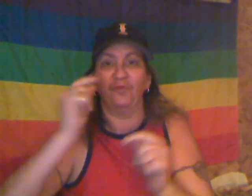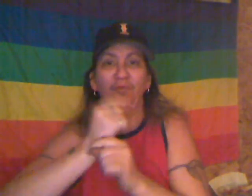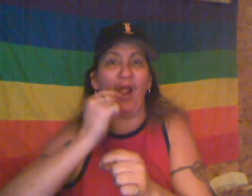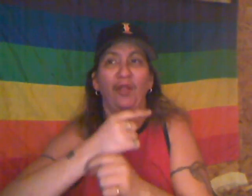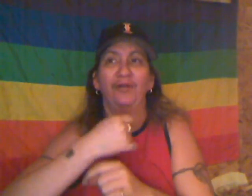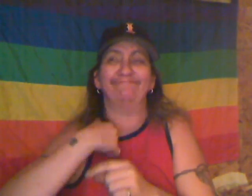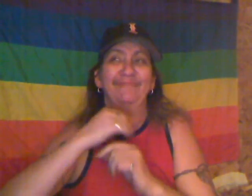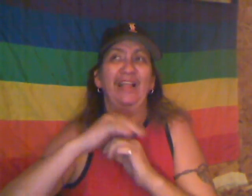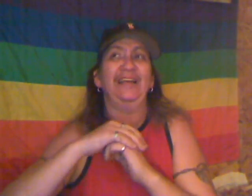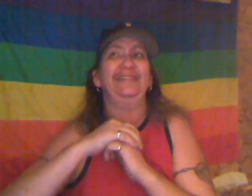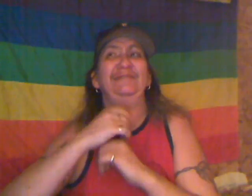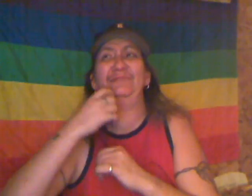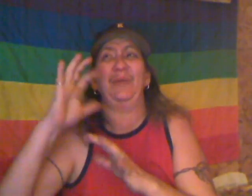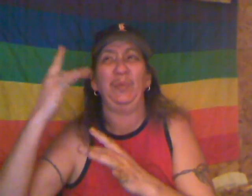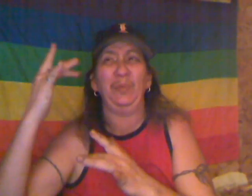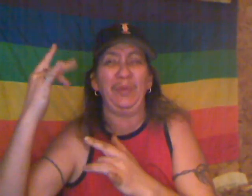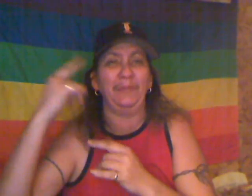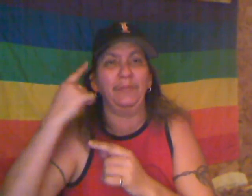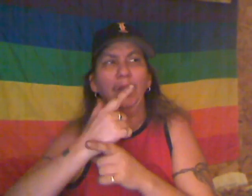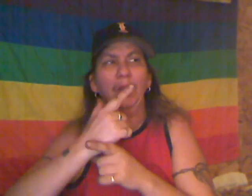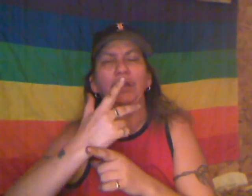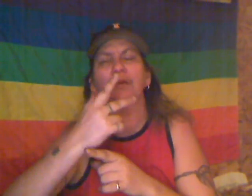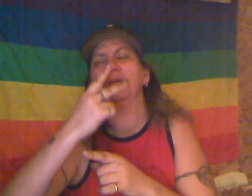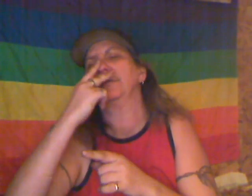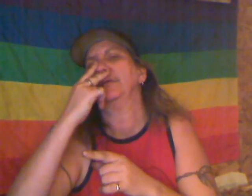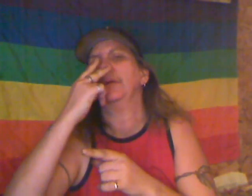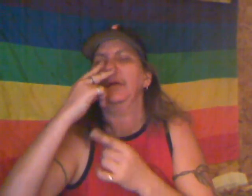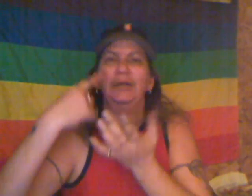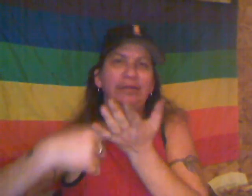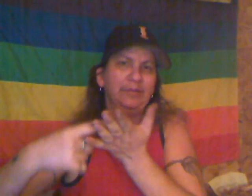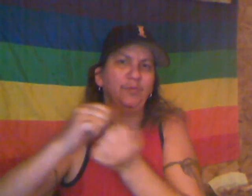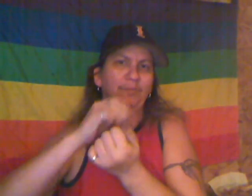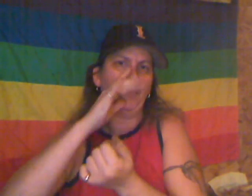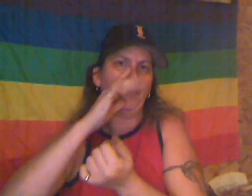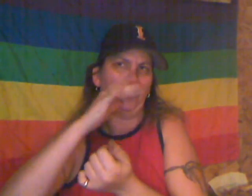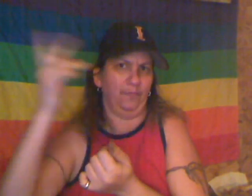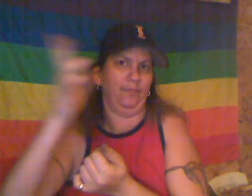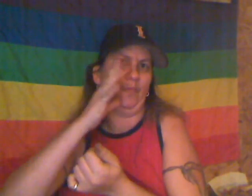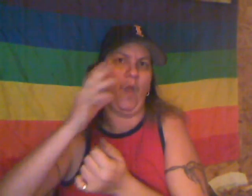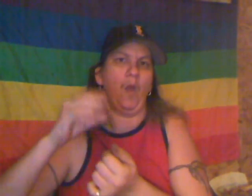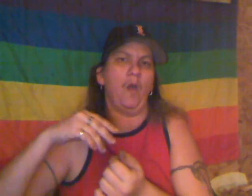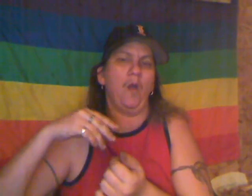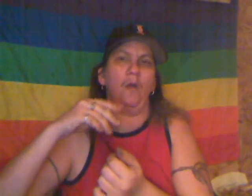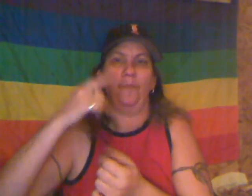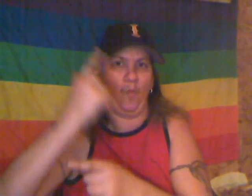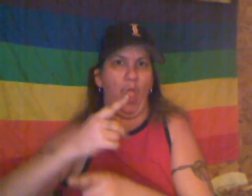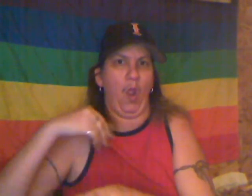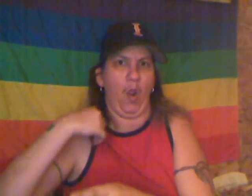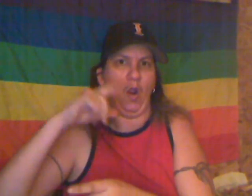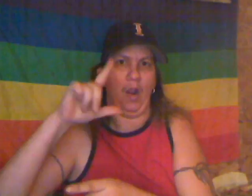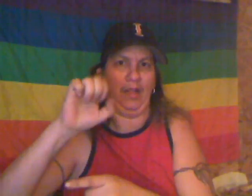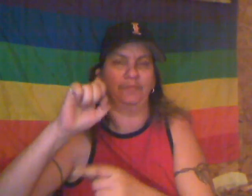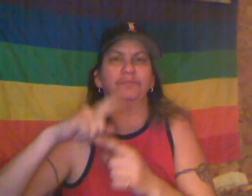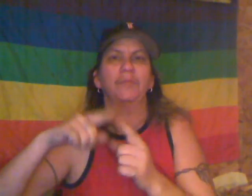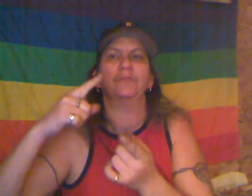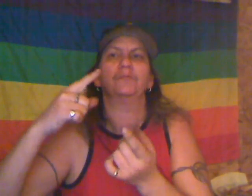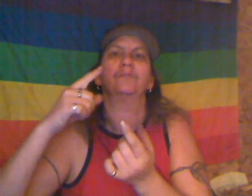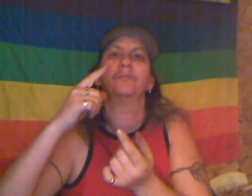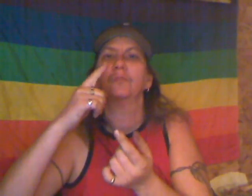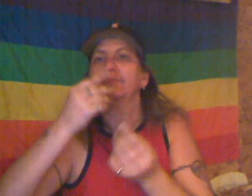So, Terry, looking at space from space is truly the way to go. Oh, absolutely. When you're above the atmosphere, you have none of the blurring effects. Everything is crystal